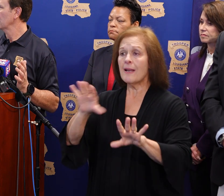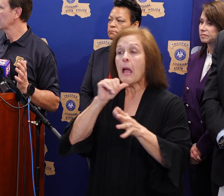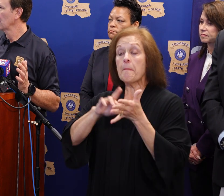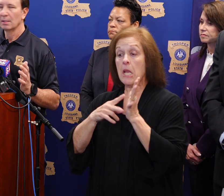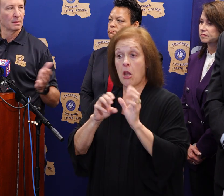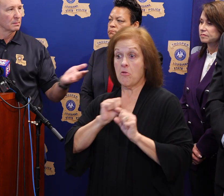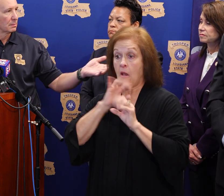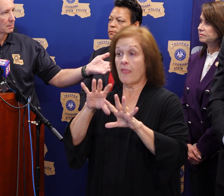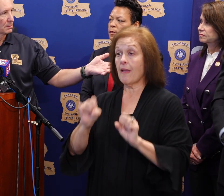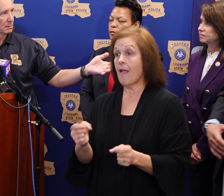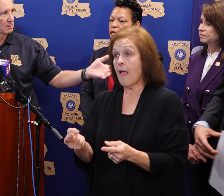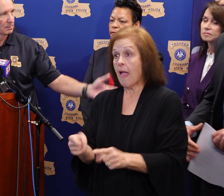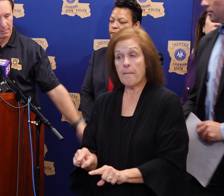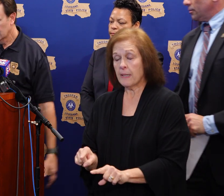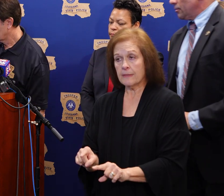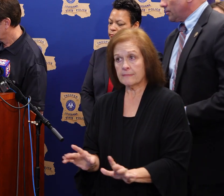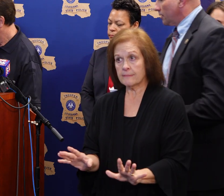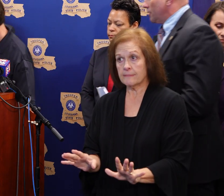happen.